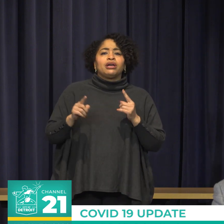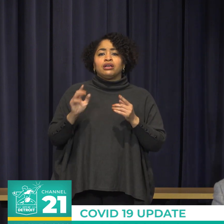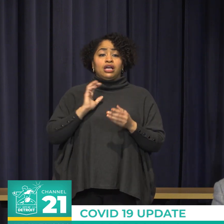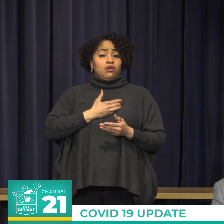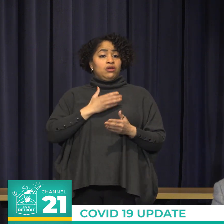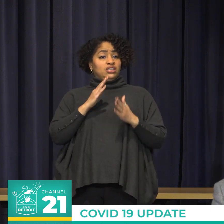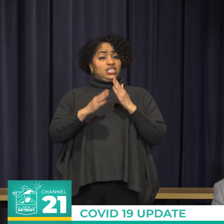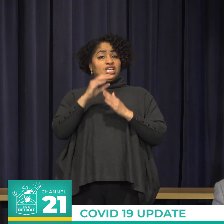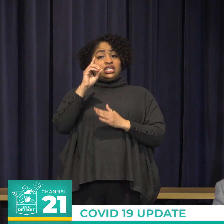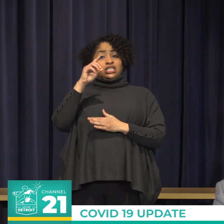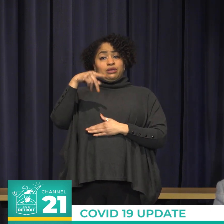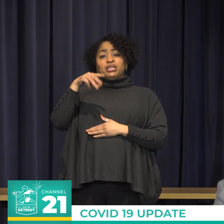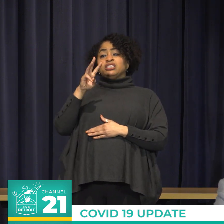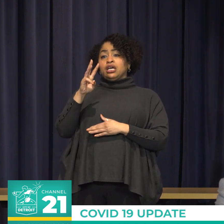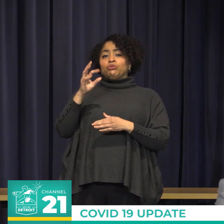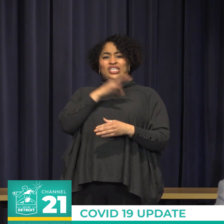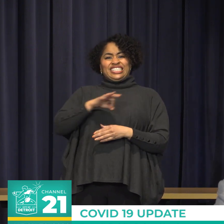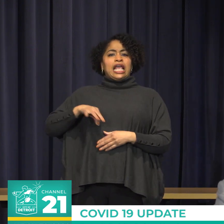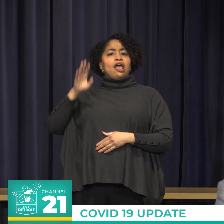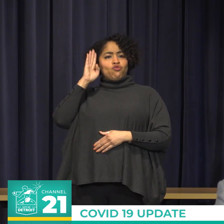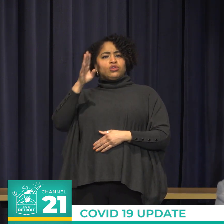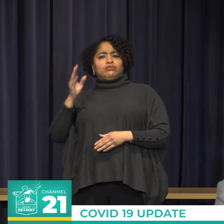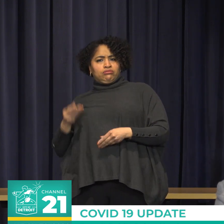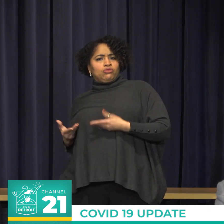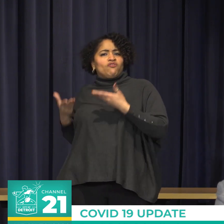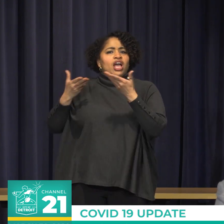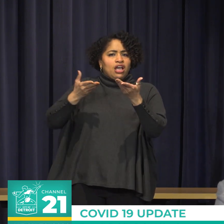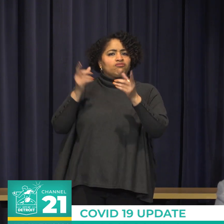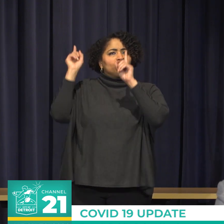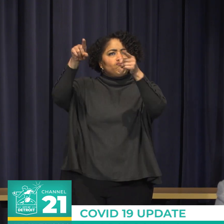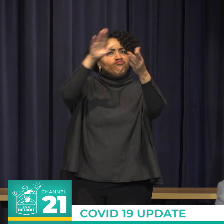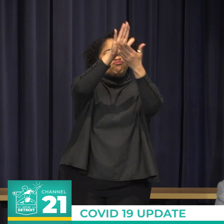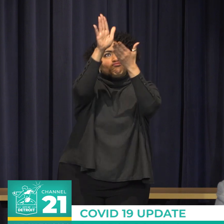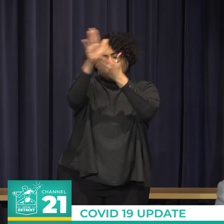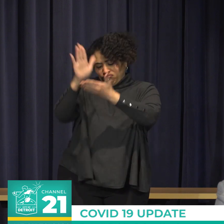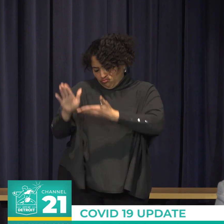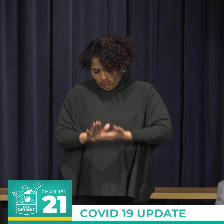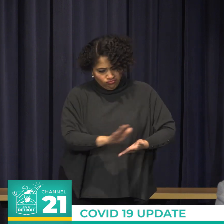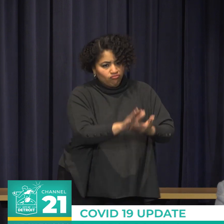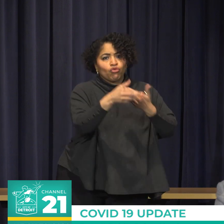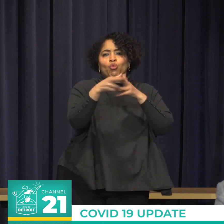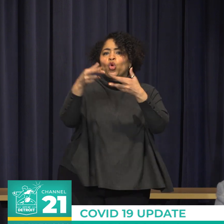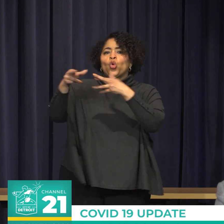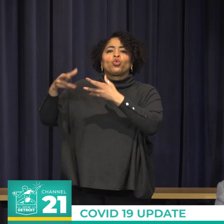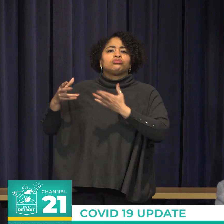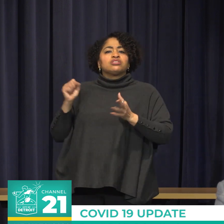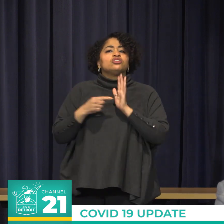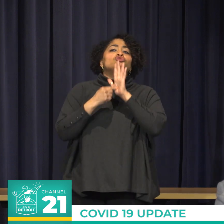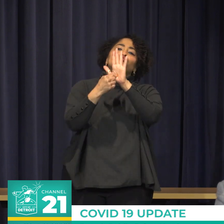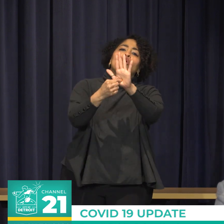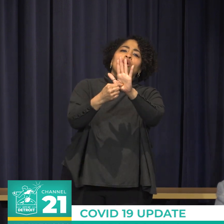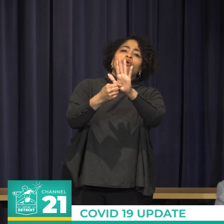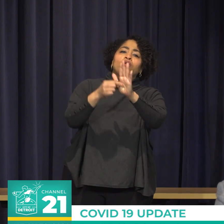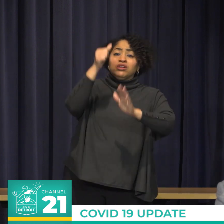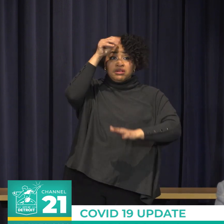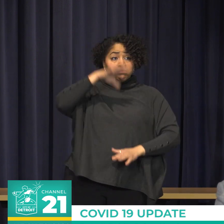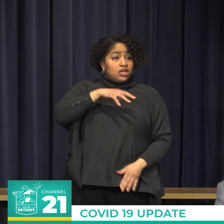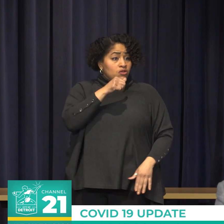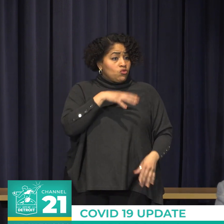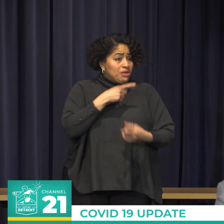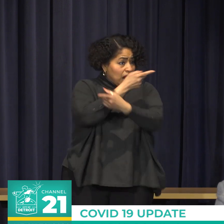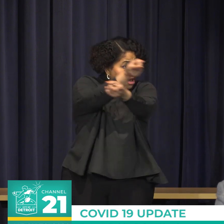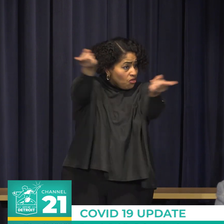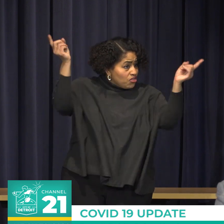staff is going to provide the cleaning services so that we can show the men and women who are